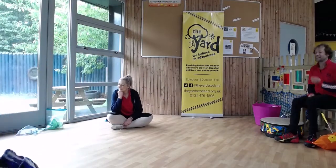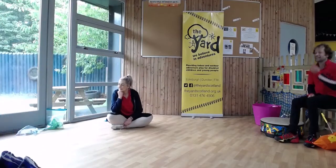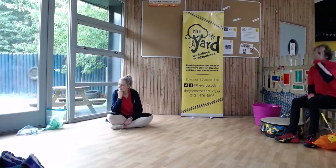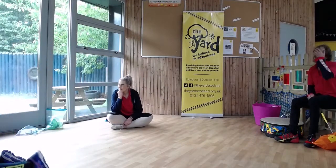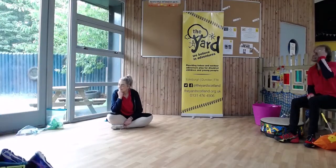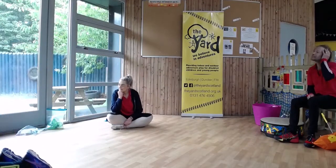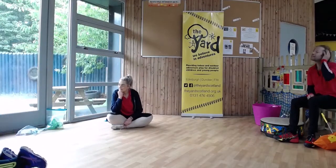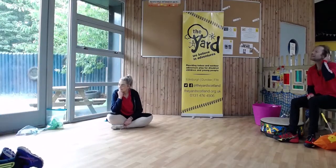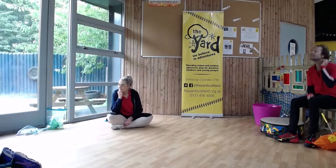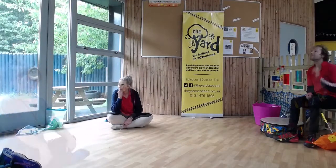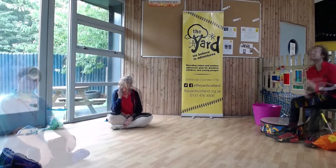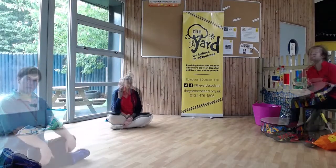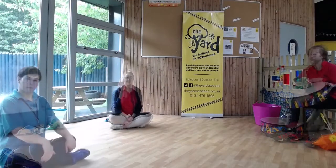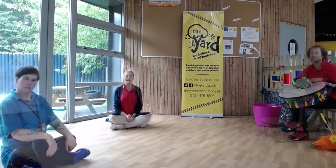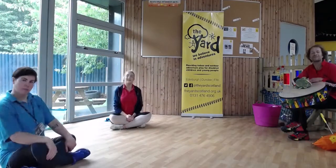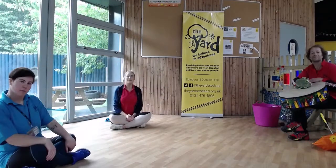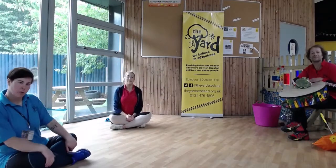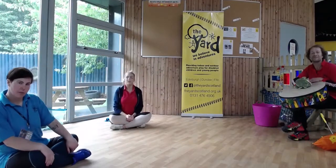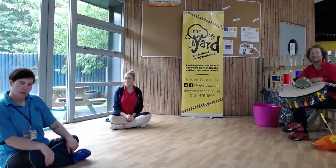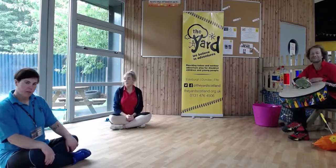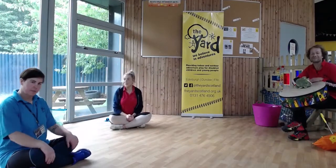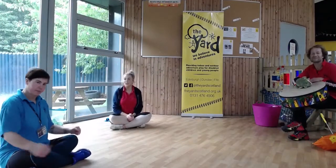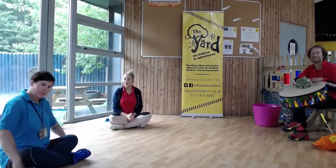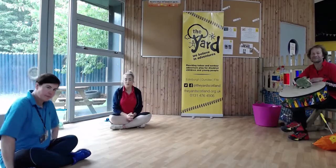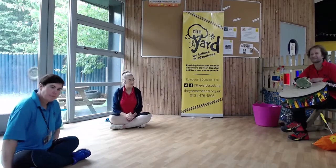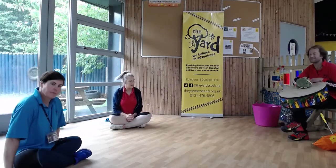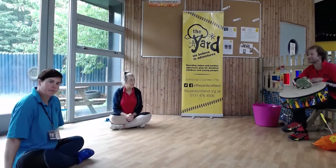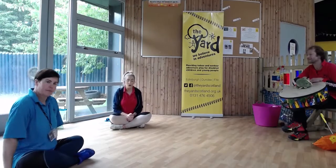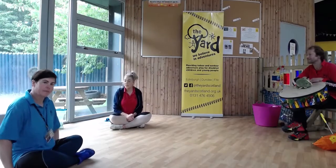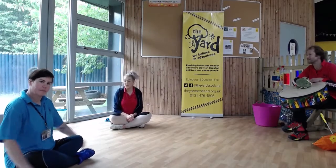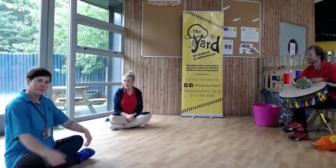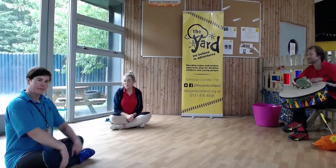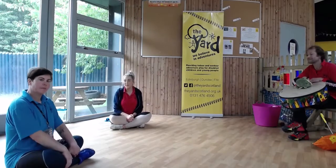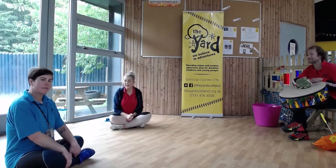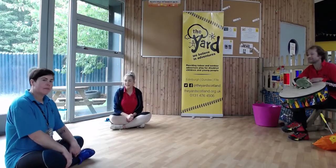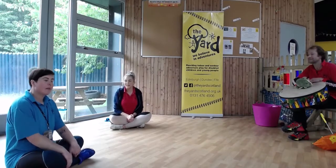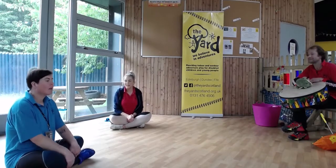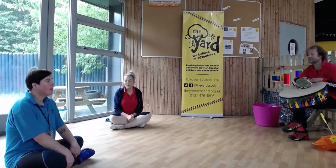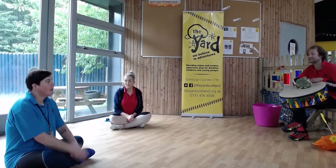wants to come out to play today. Will we shout on Mr. Frog to come out and play?